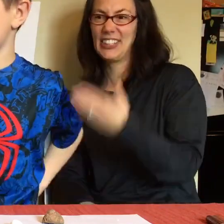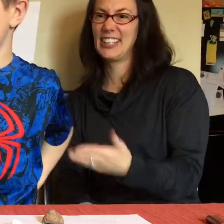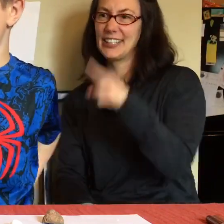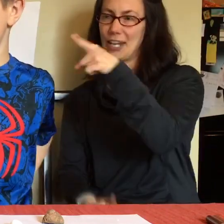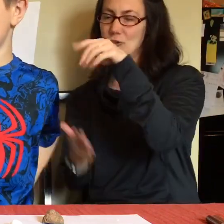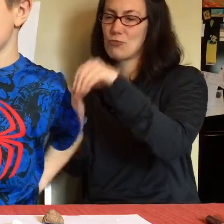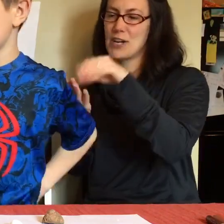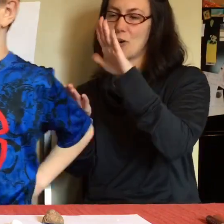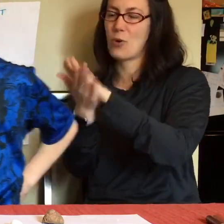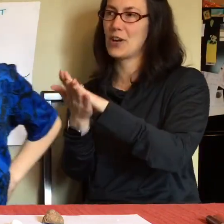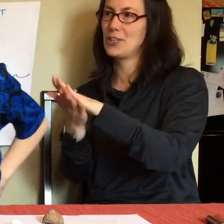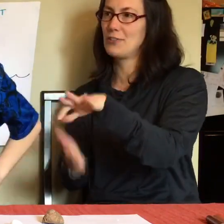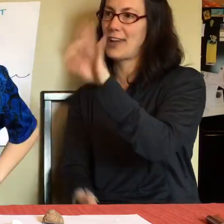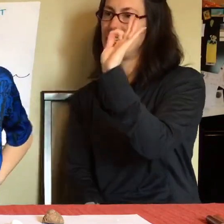Good. Can you record your finding?